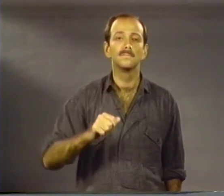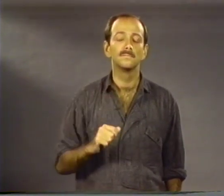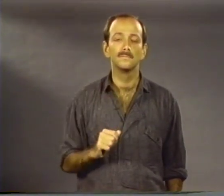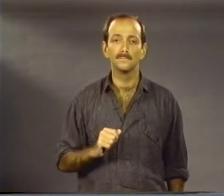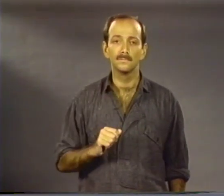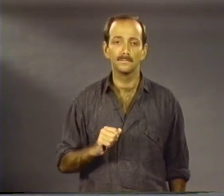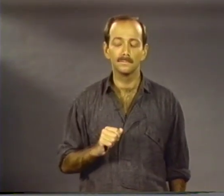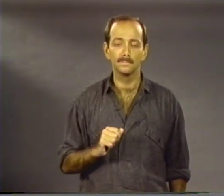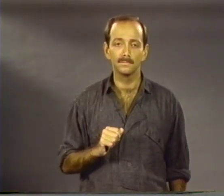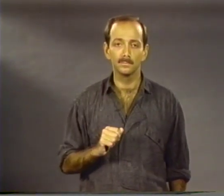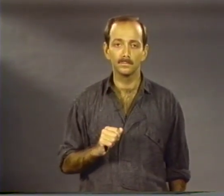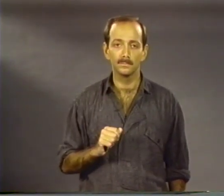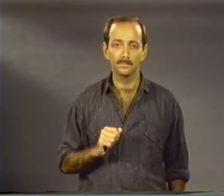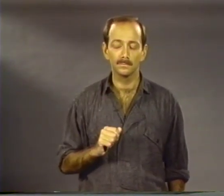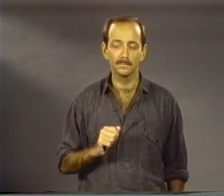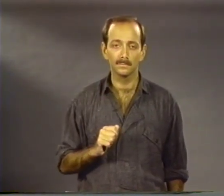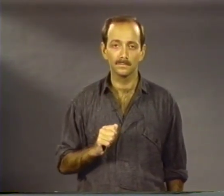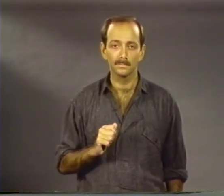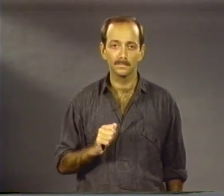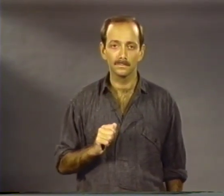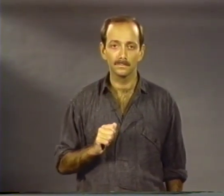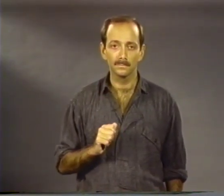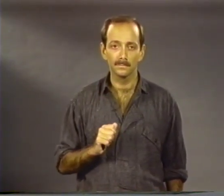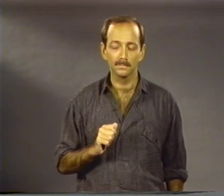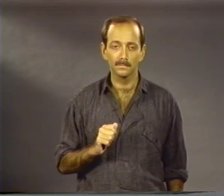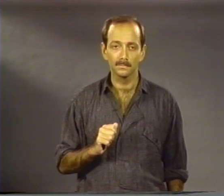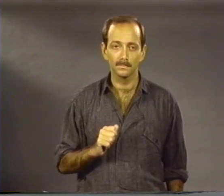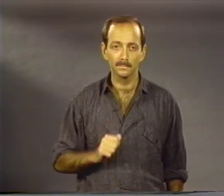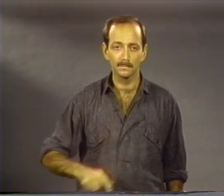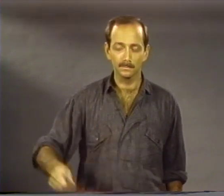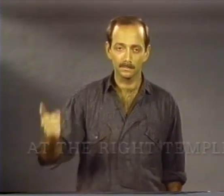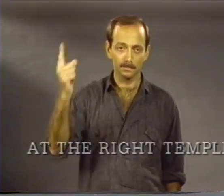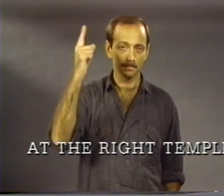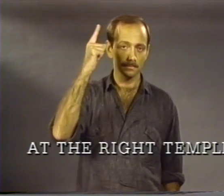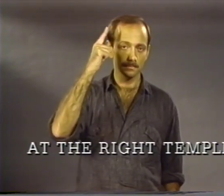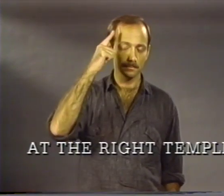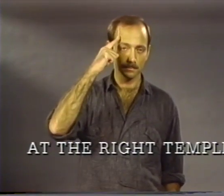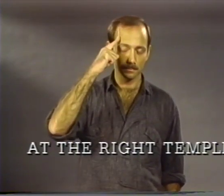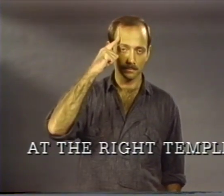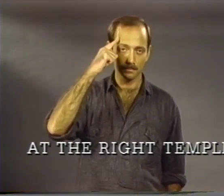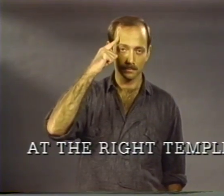Finally is the location where the sign is formed, whether it is at the right temple,